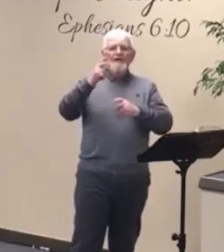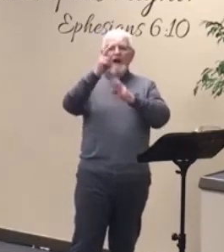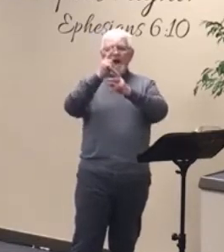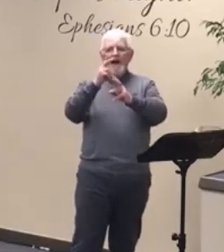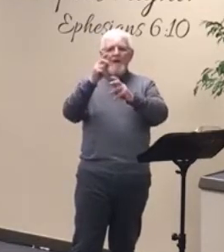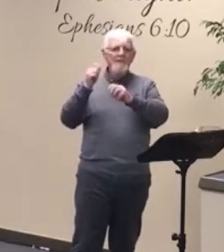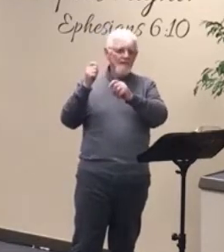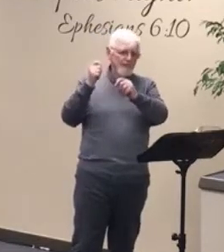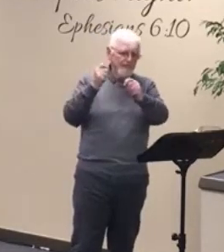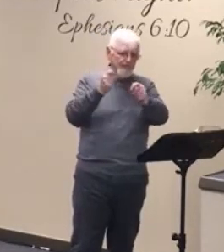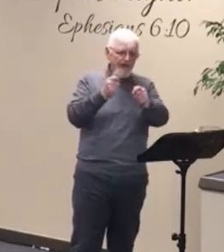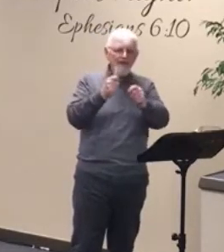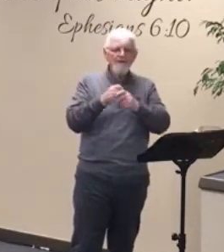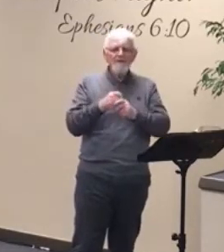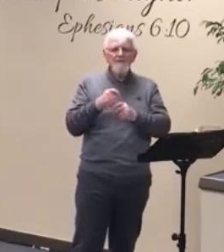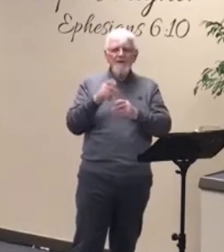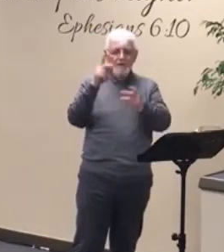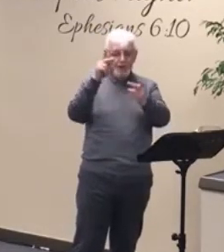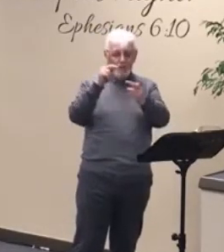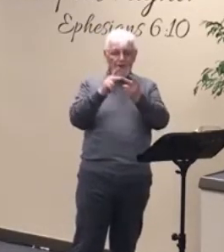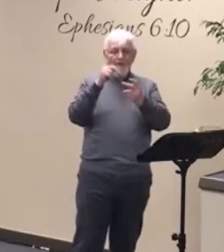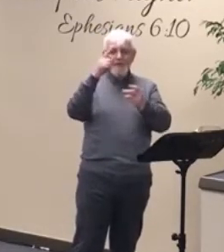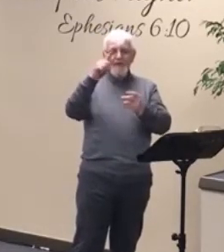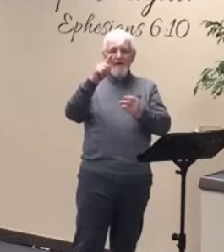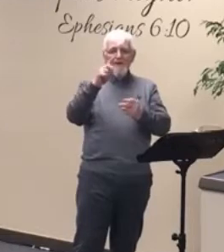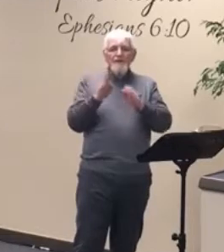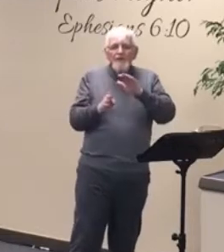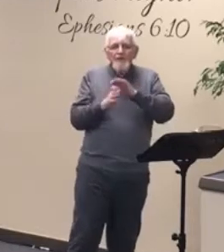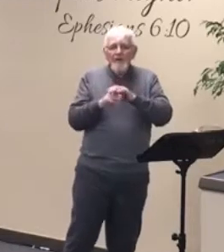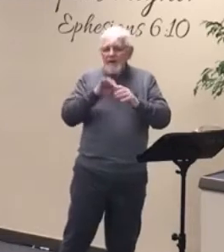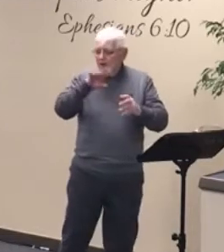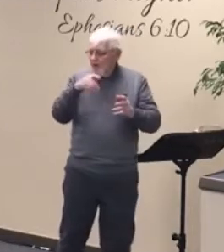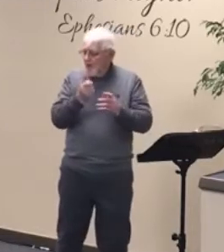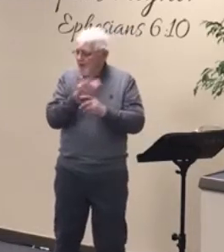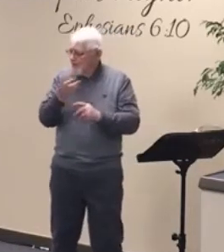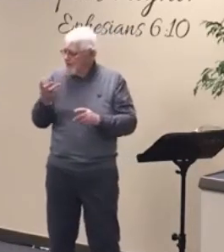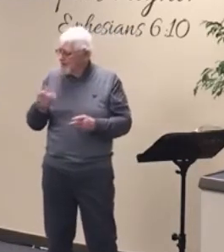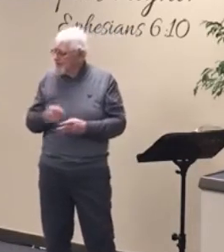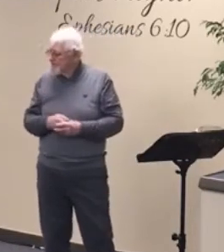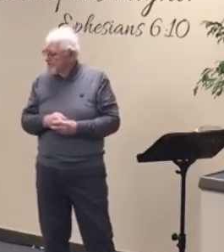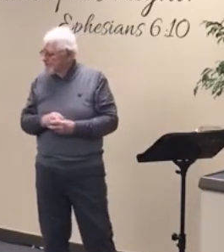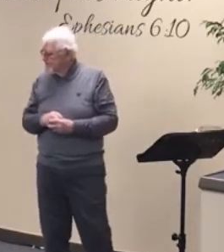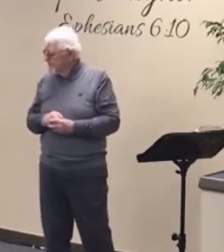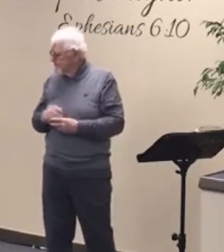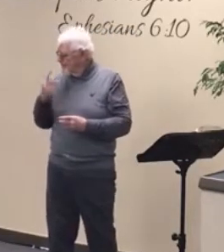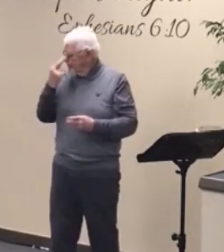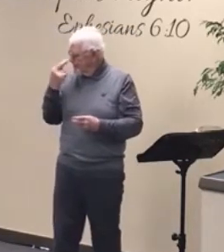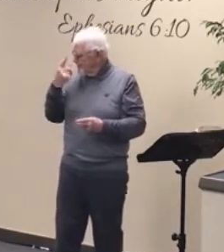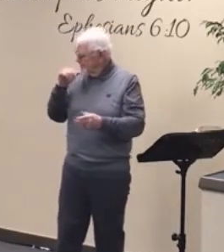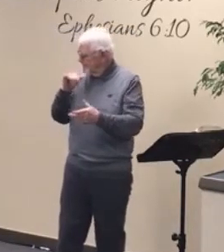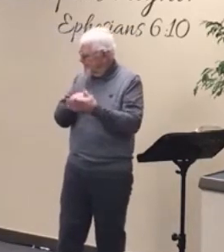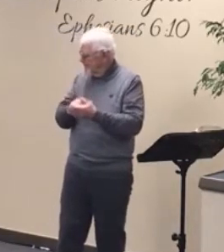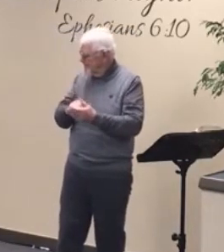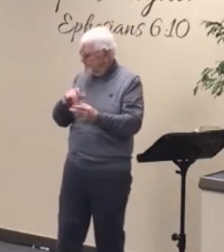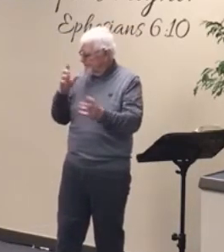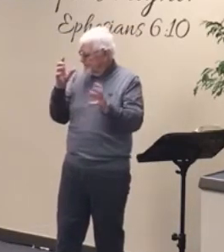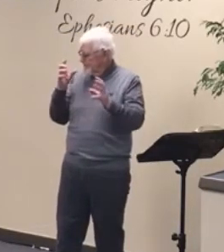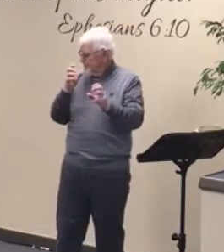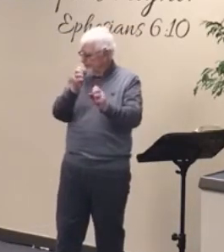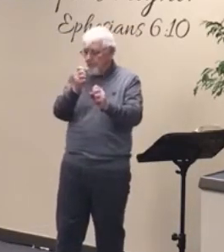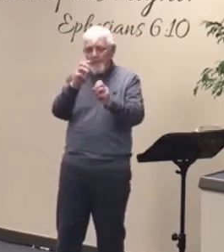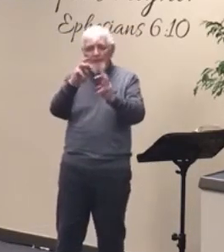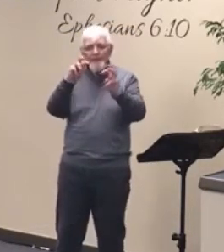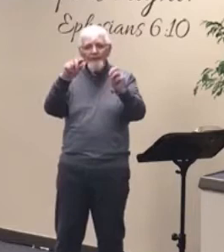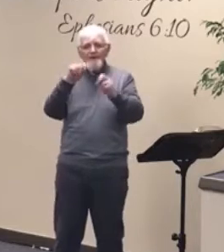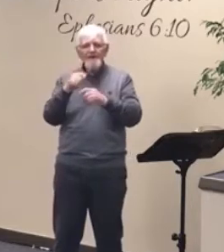Do you know what the purpose of humility is? I'm giving all the secrets to my message away right at the beginning. You know, zone out on the message. I'm giving you all